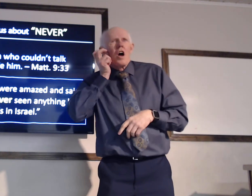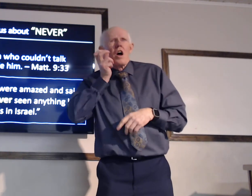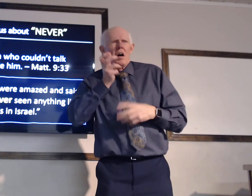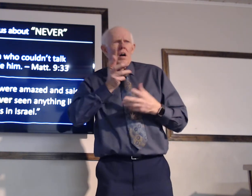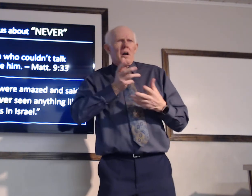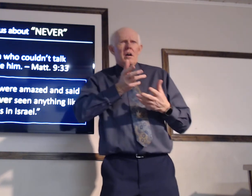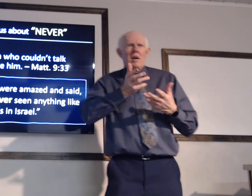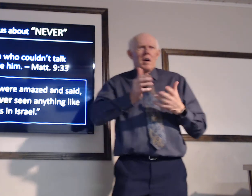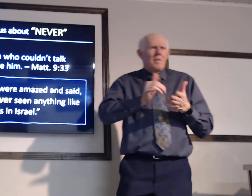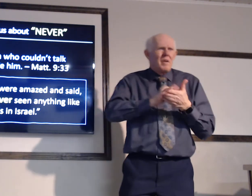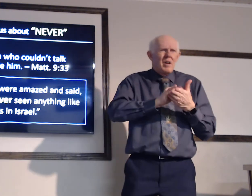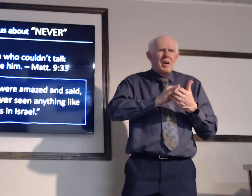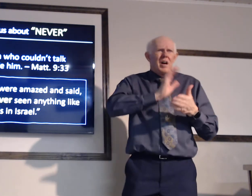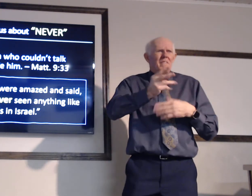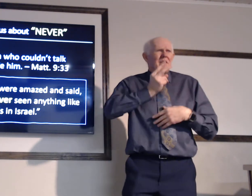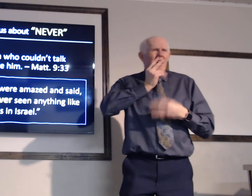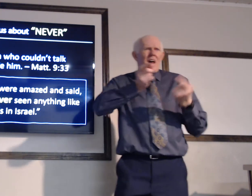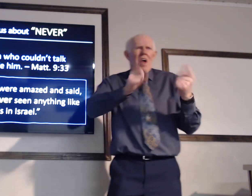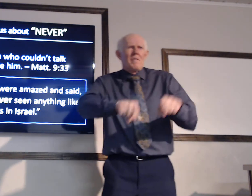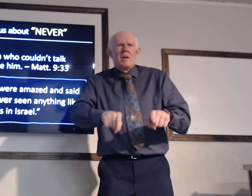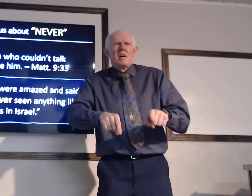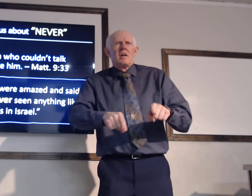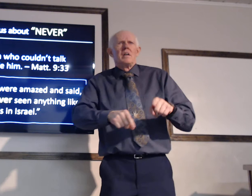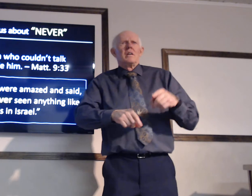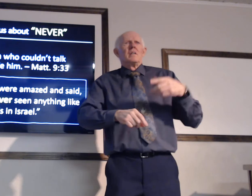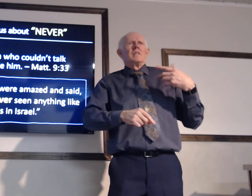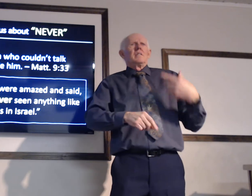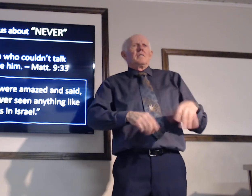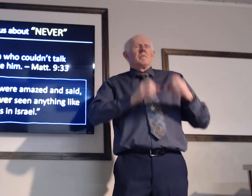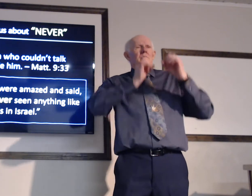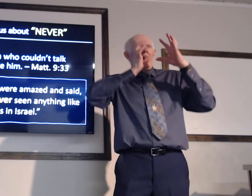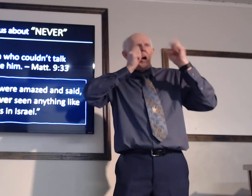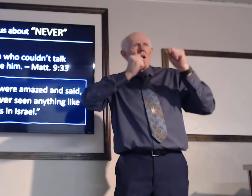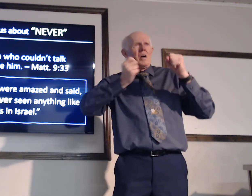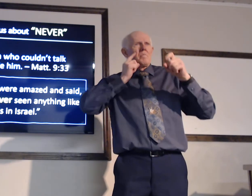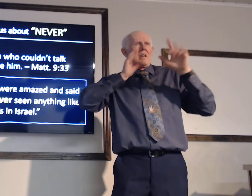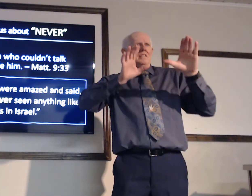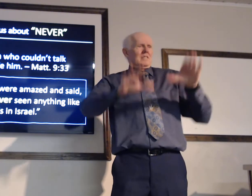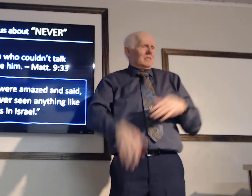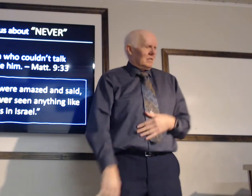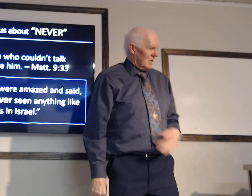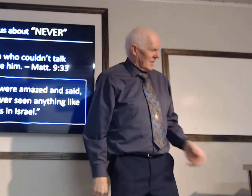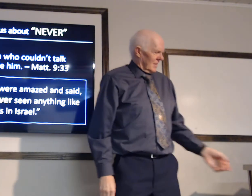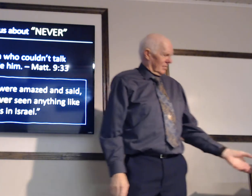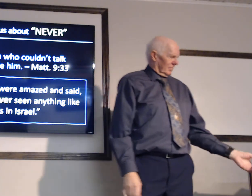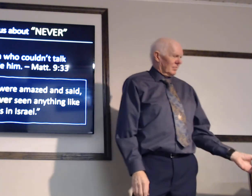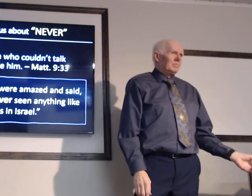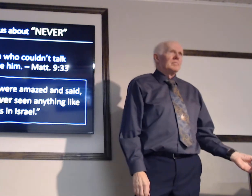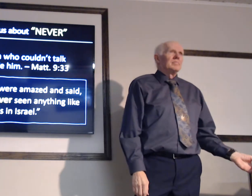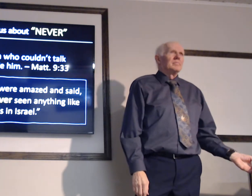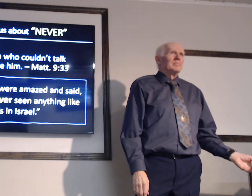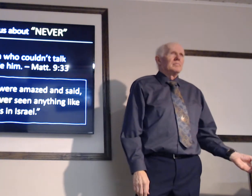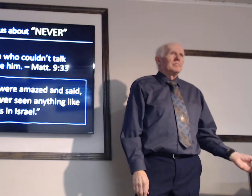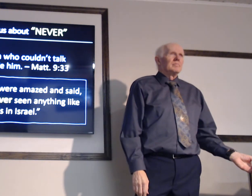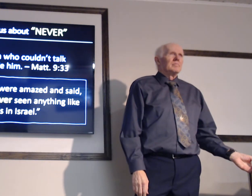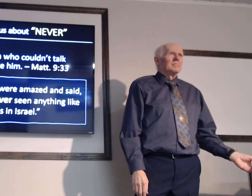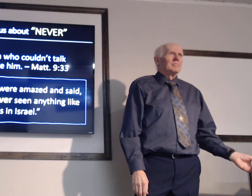He had before had healed people who couldn't hear, people who couldn't talk, but they were amazed.